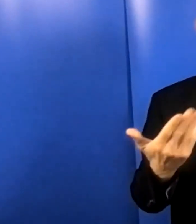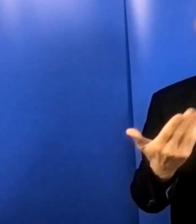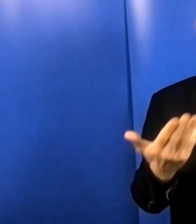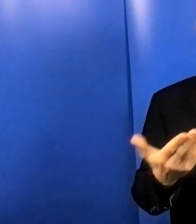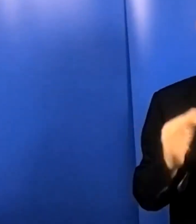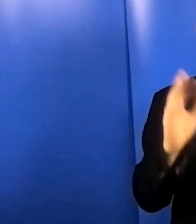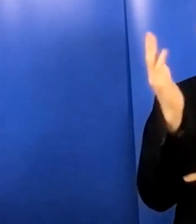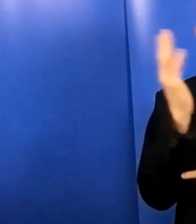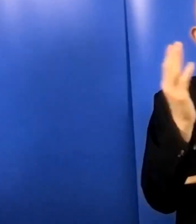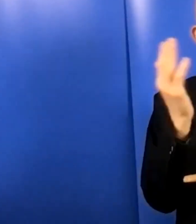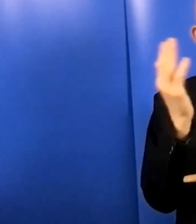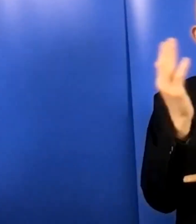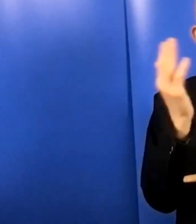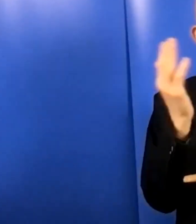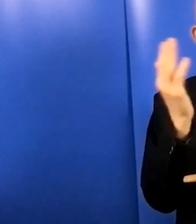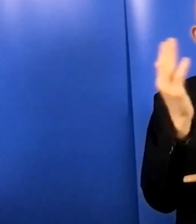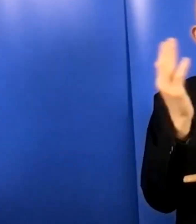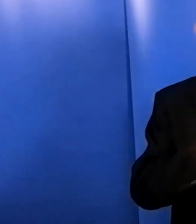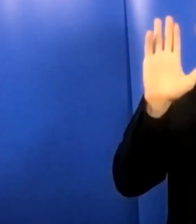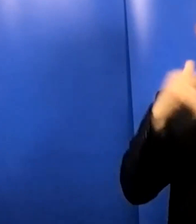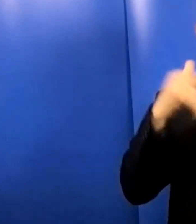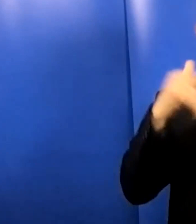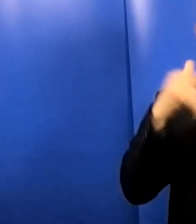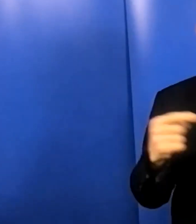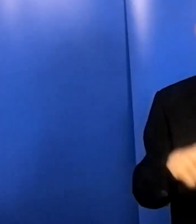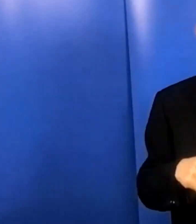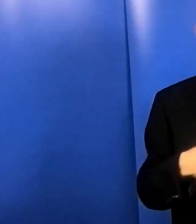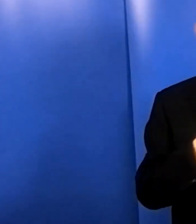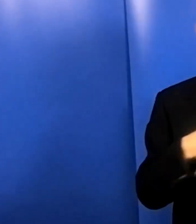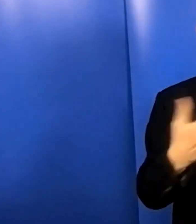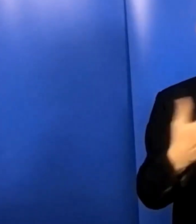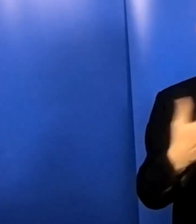panelists for responding. I thought I'd just do a little